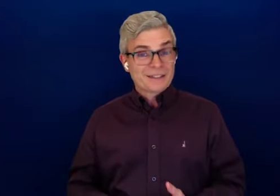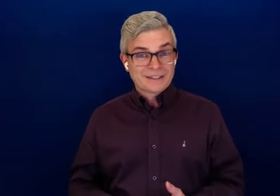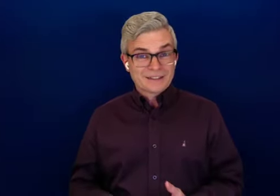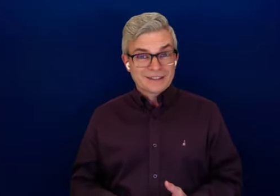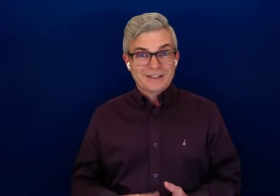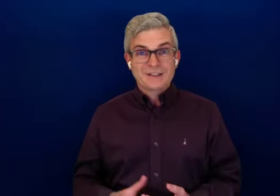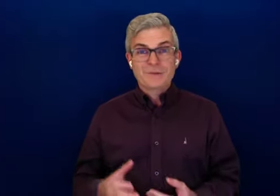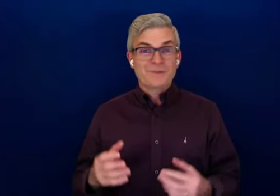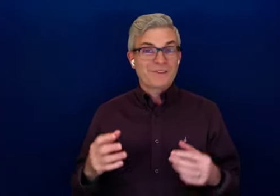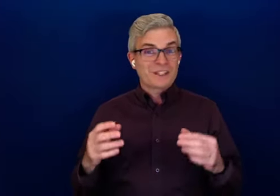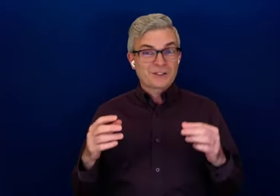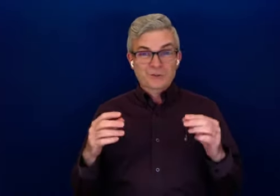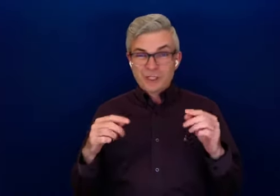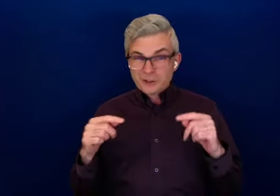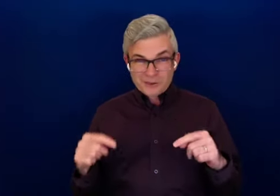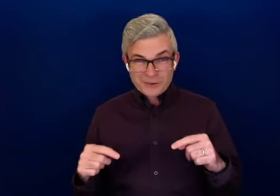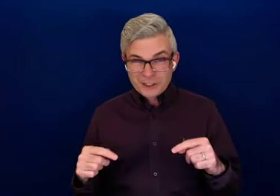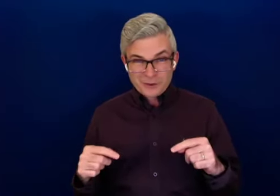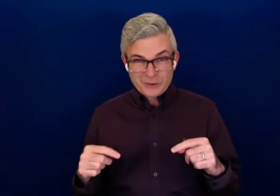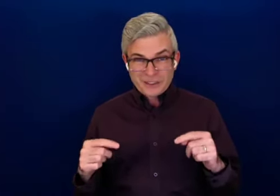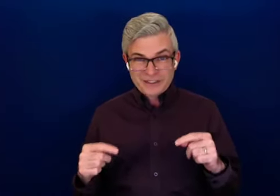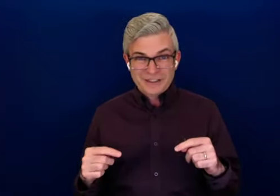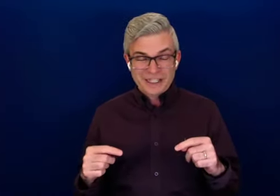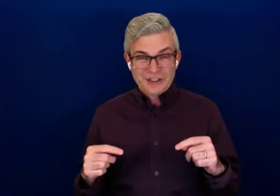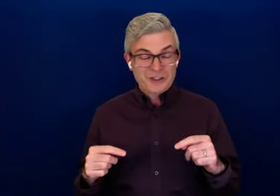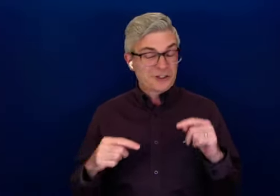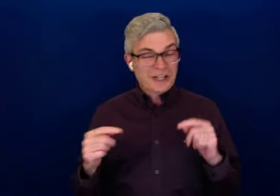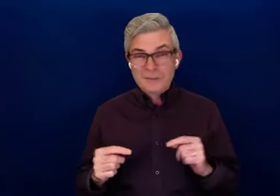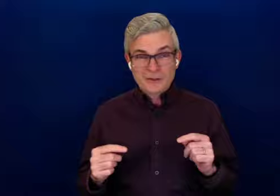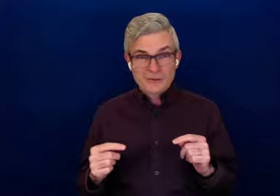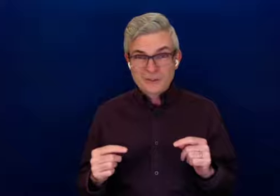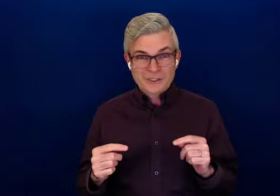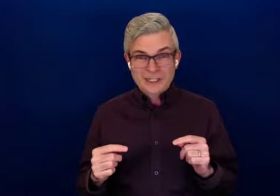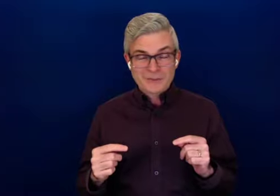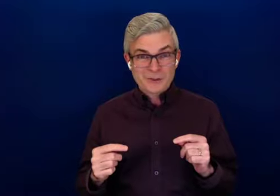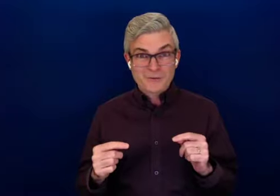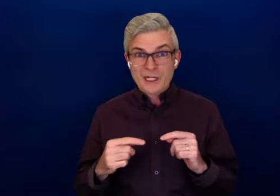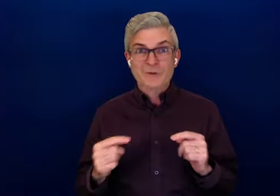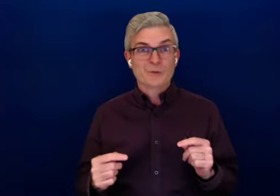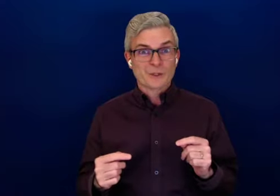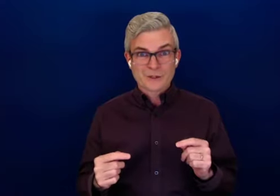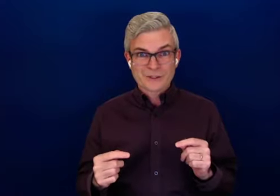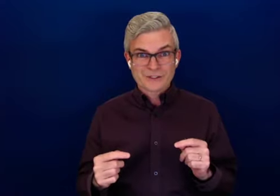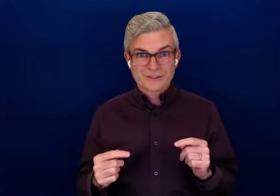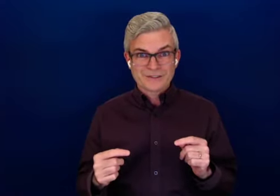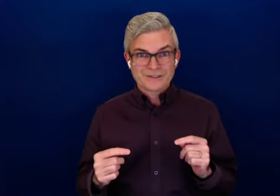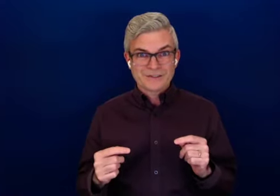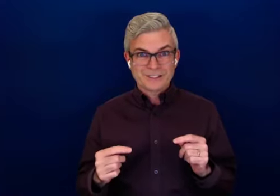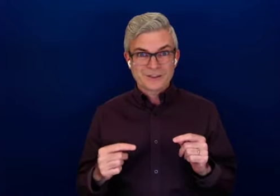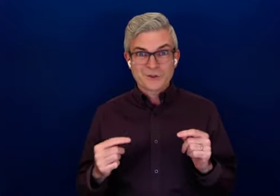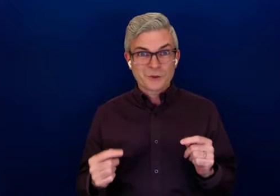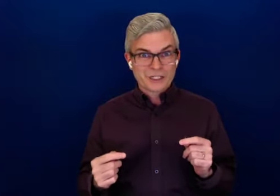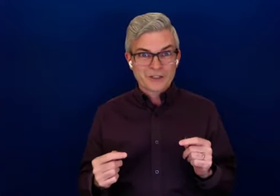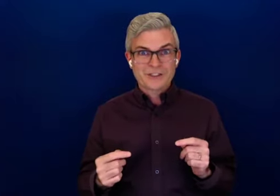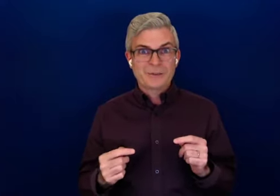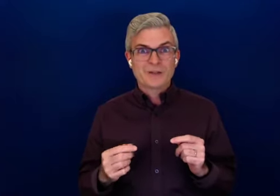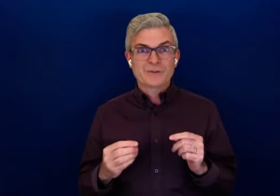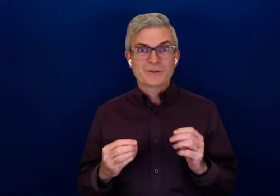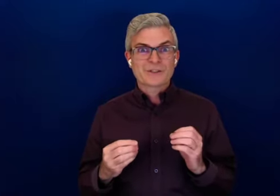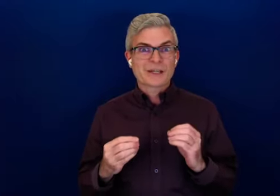but this rehearsal that you're doing tonight should not be the first time that you've ever rehearsed this story. It should not be the first time